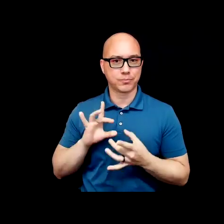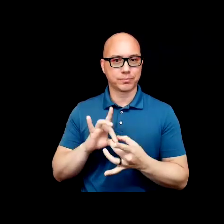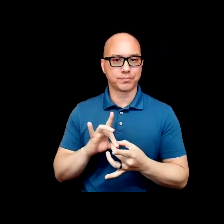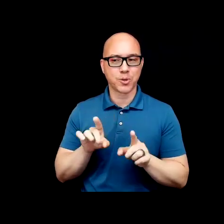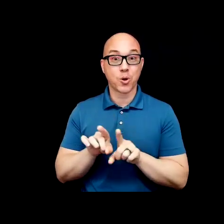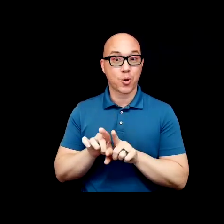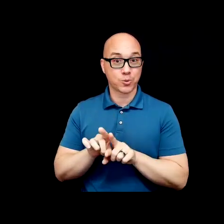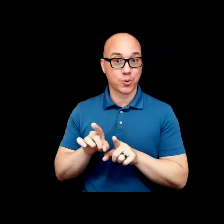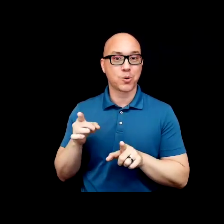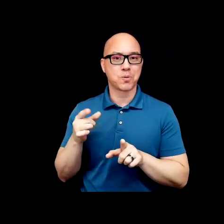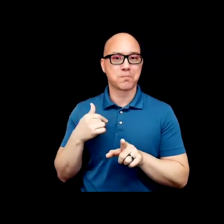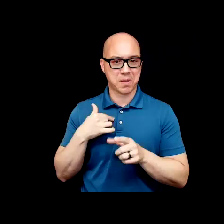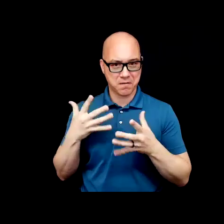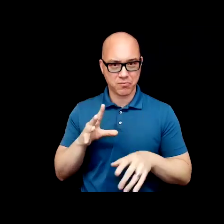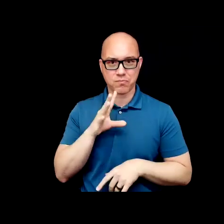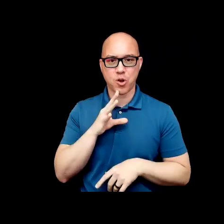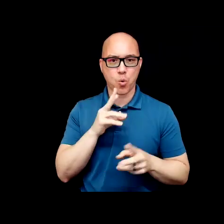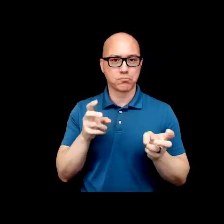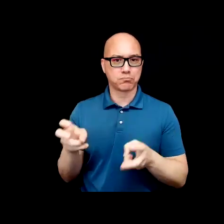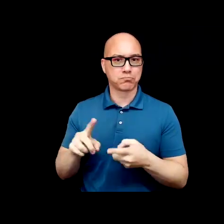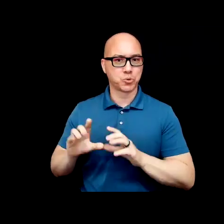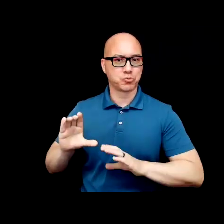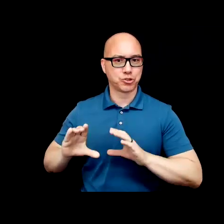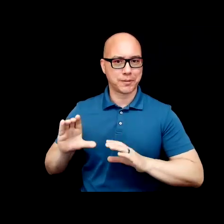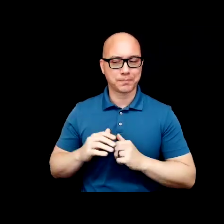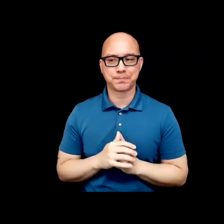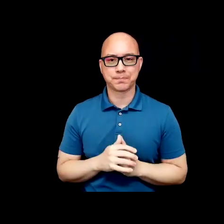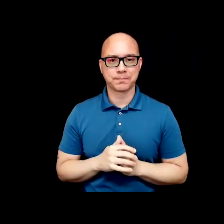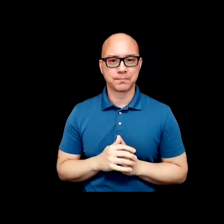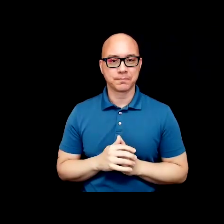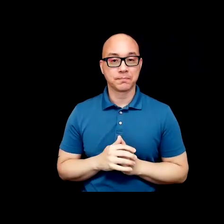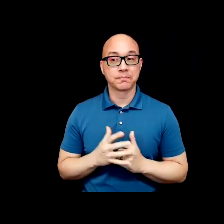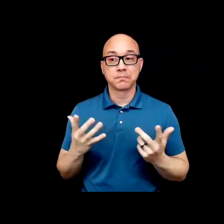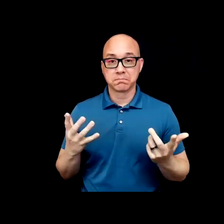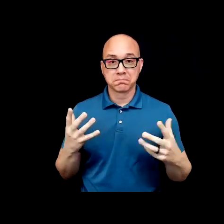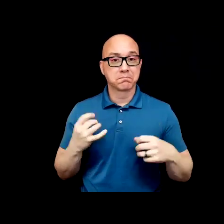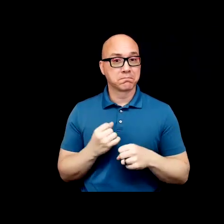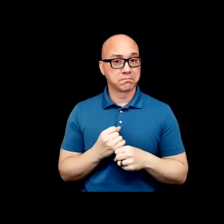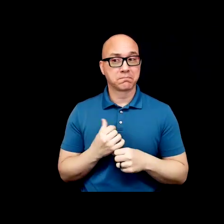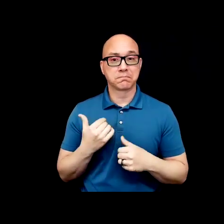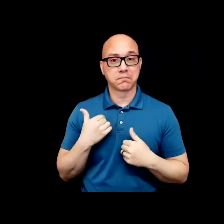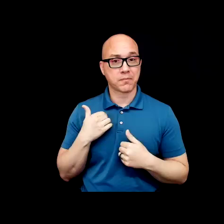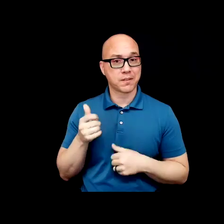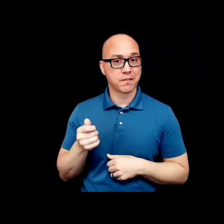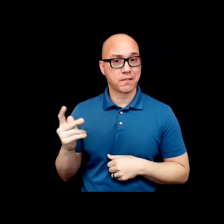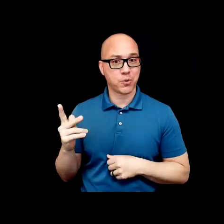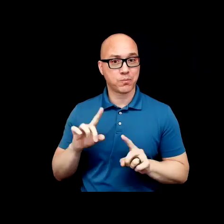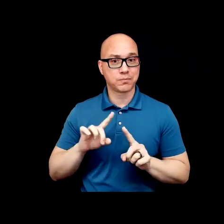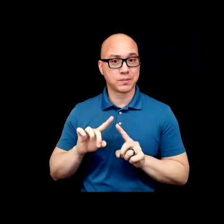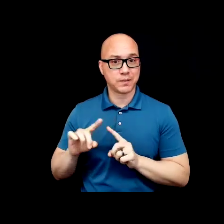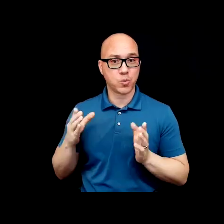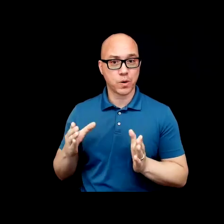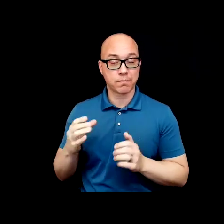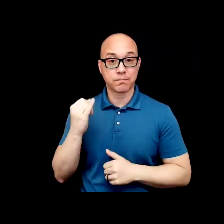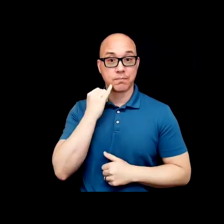chat for everybody. So in short, there are a few ways that you, if you're receiving benefits, or